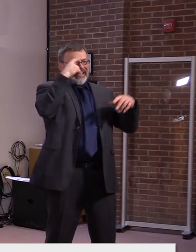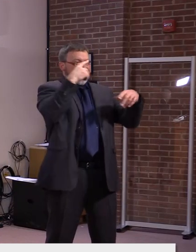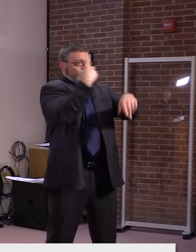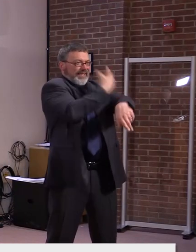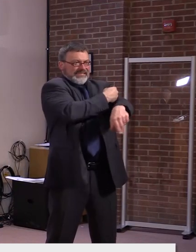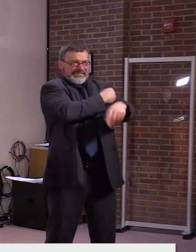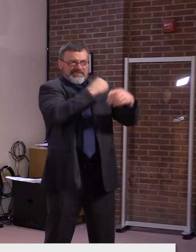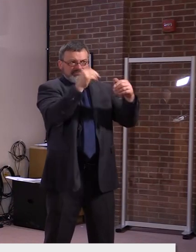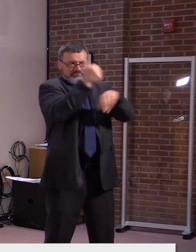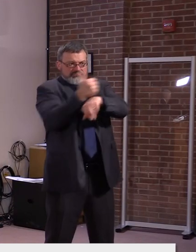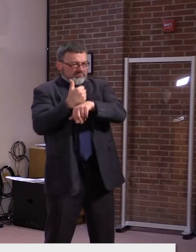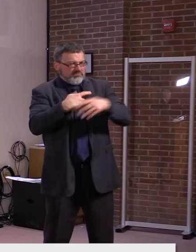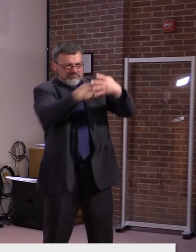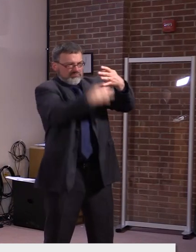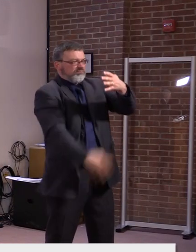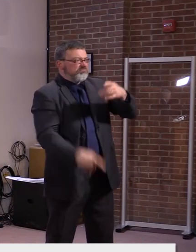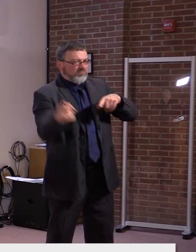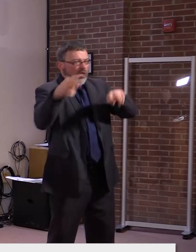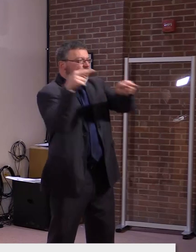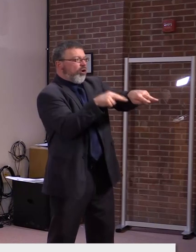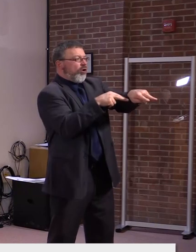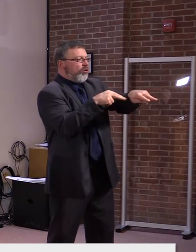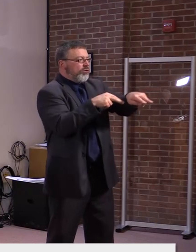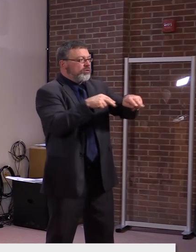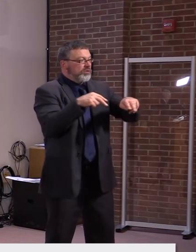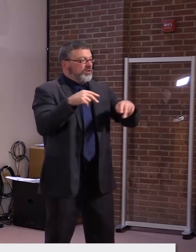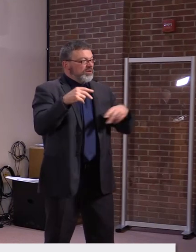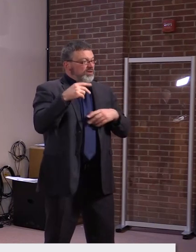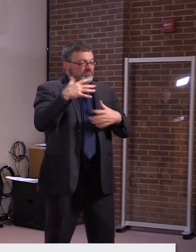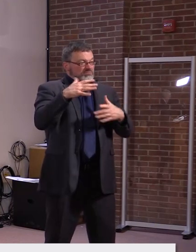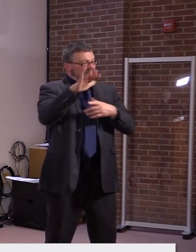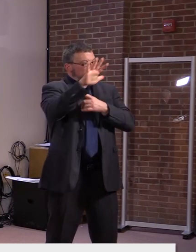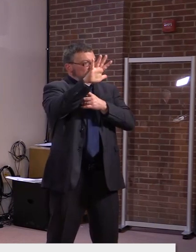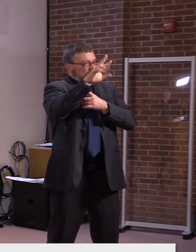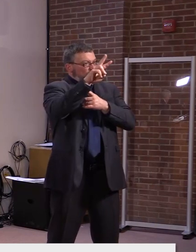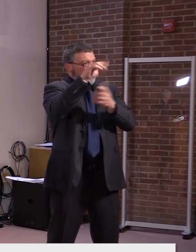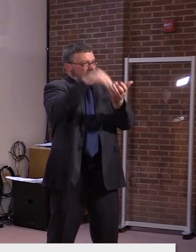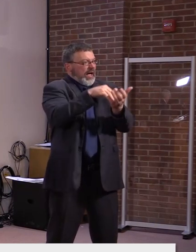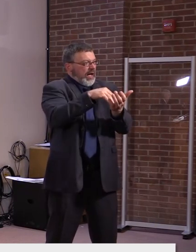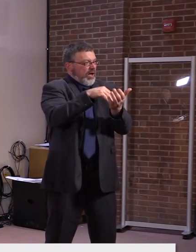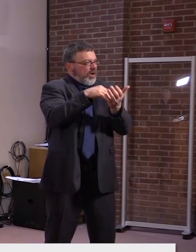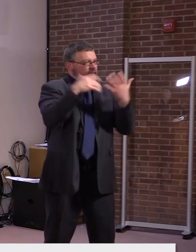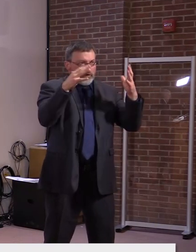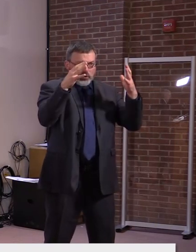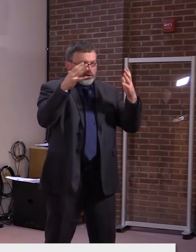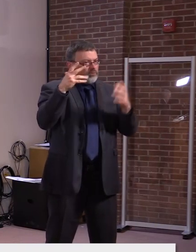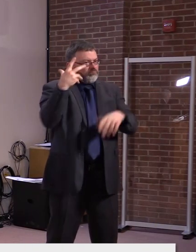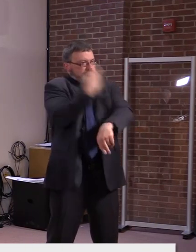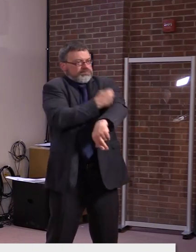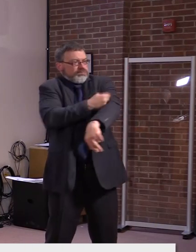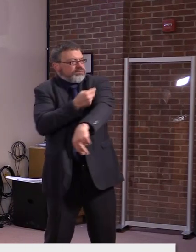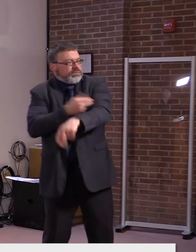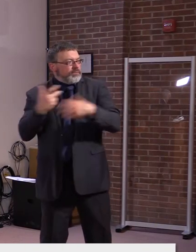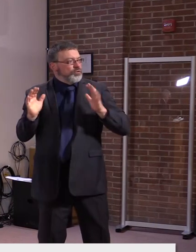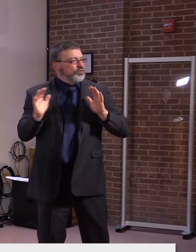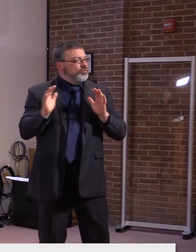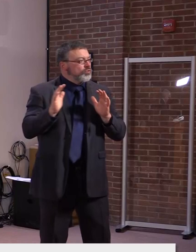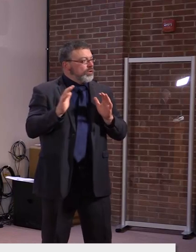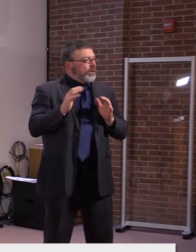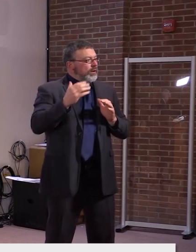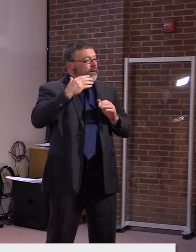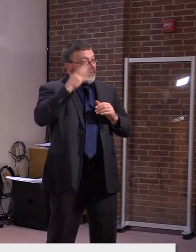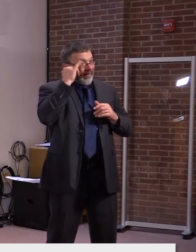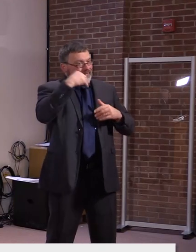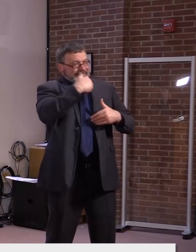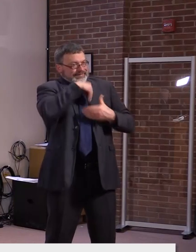52,000 Vermonters have gotten either a booster or an additional dose, which is what those with weakened immune system can get.